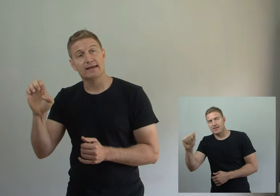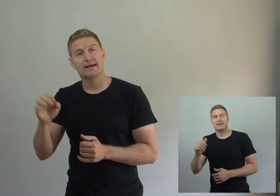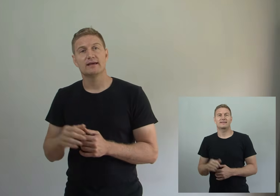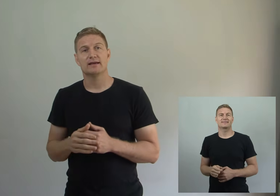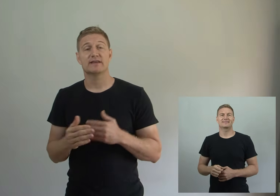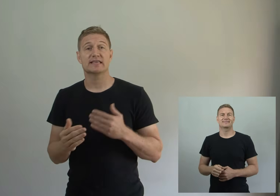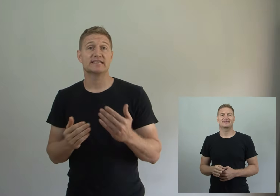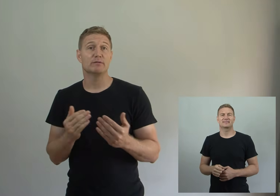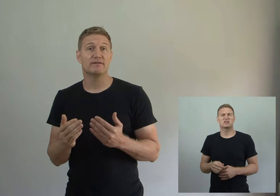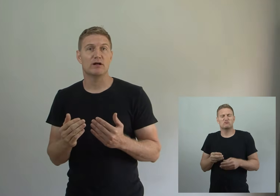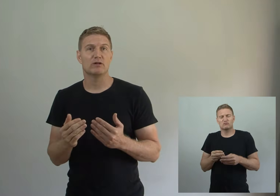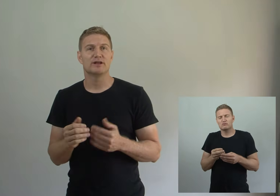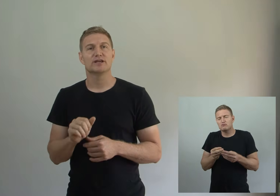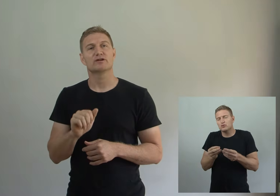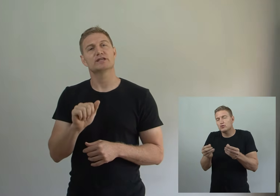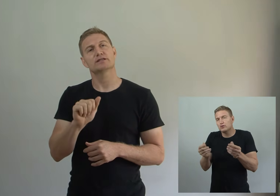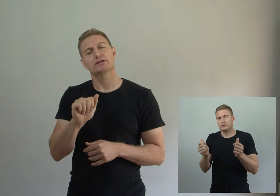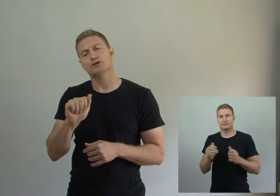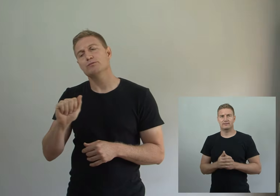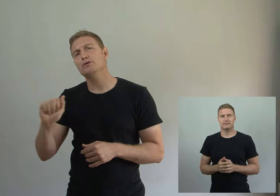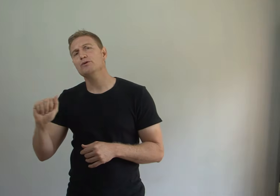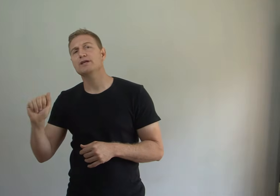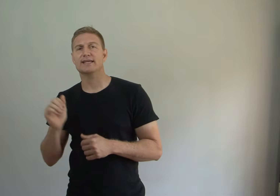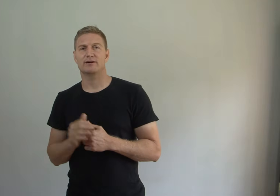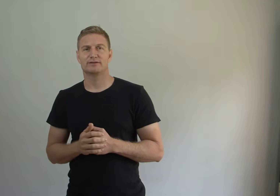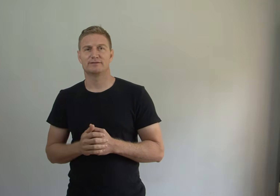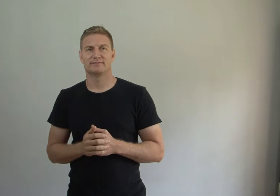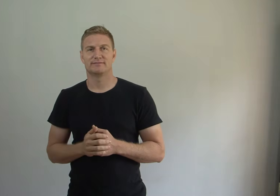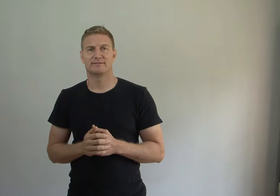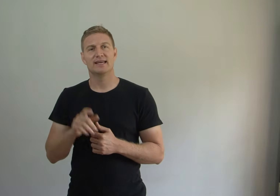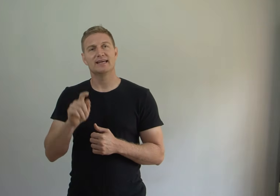E-E. If there's a double vowel, you can just smoothen it out.